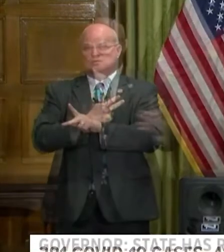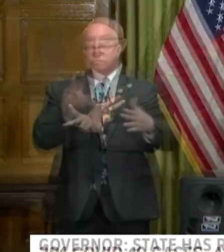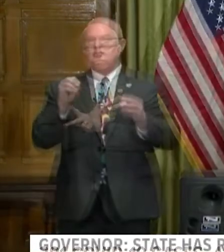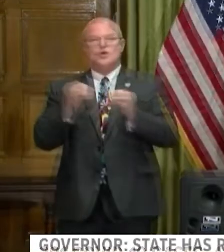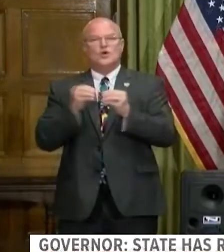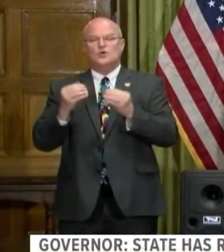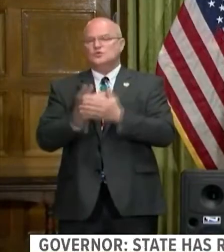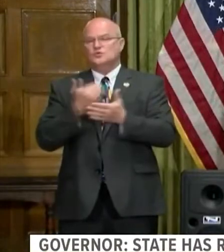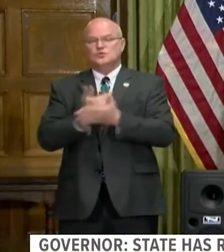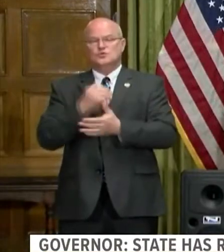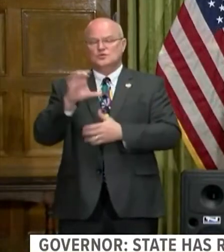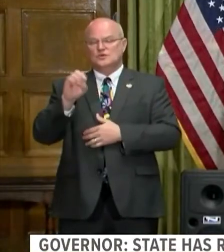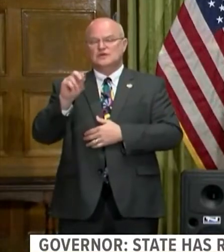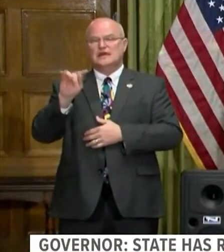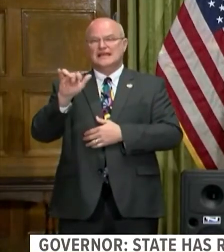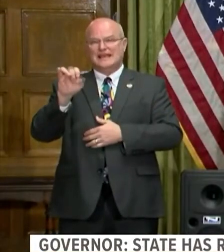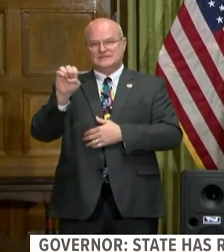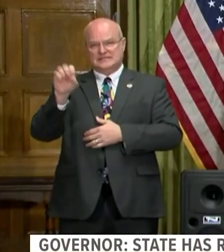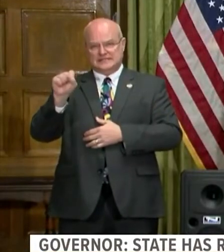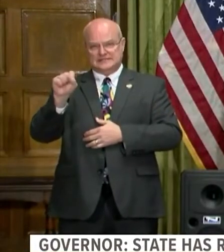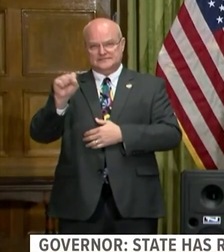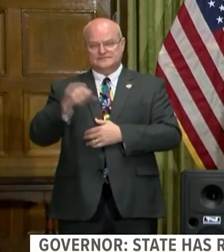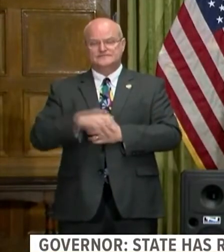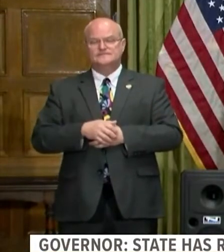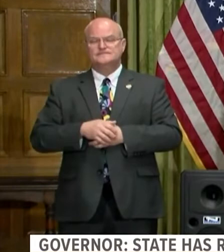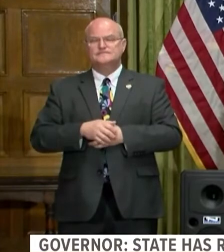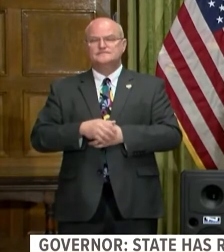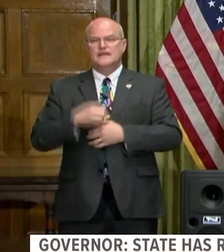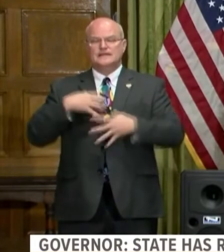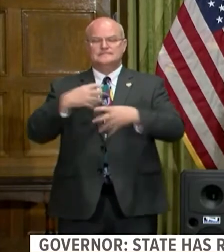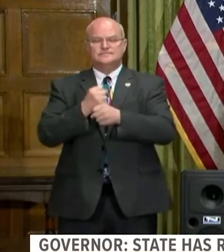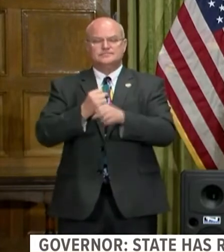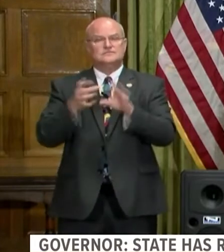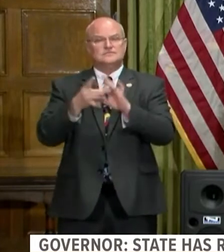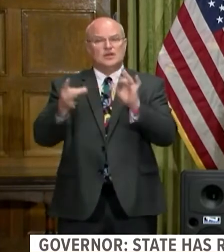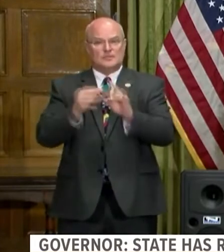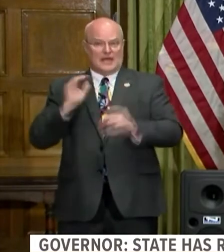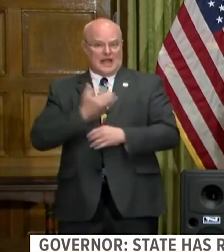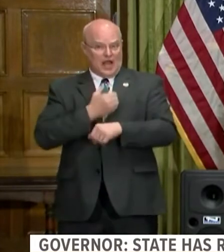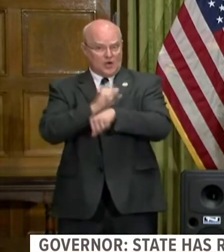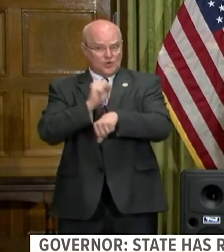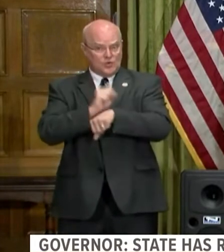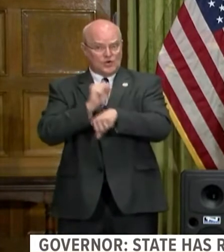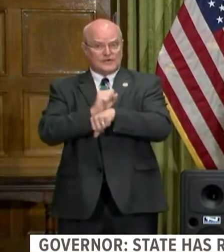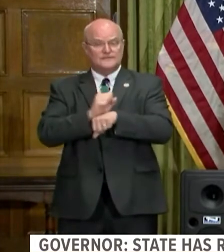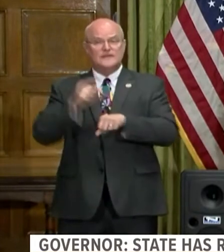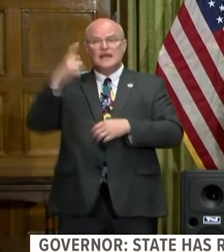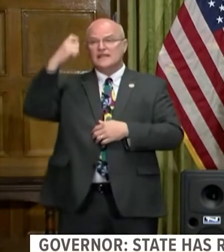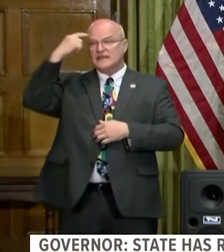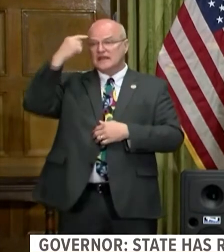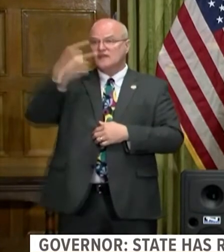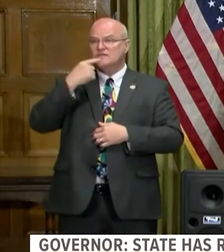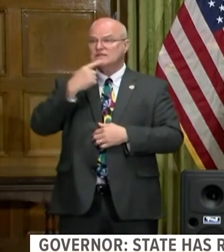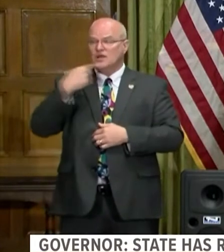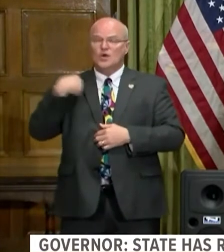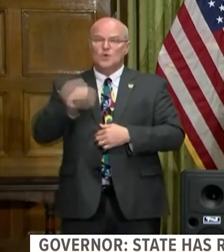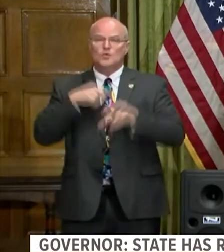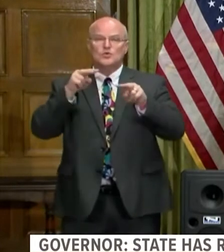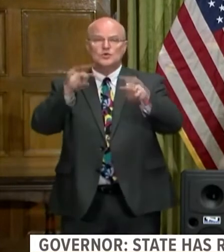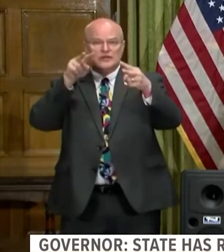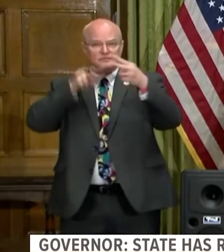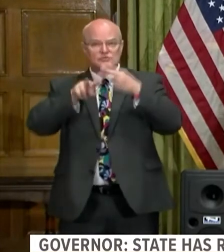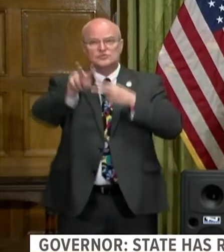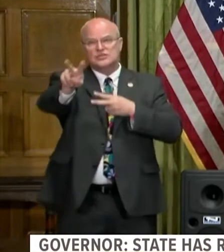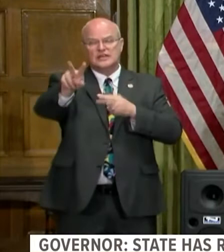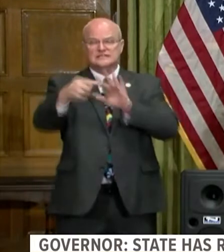scenario. I want to briefly talk about some of our work. As the governor has mentioned, we're looking at